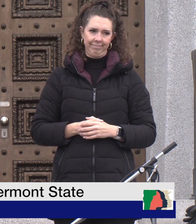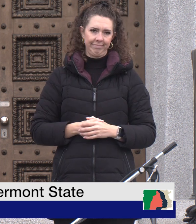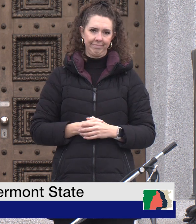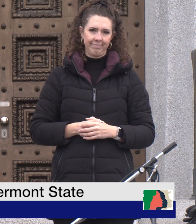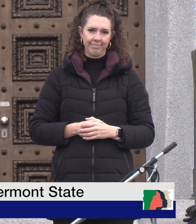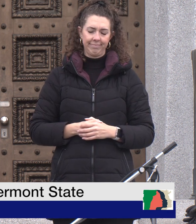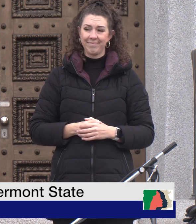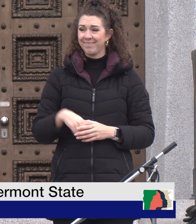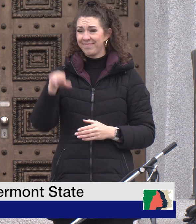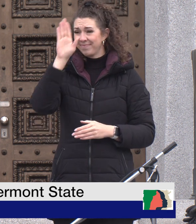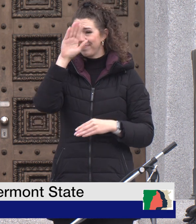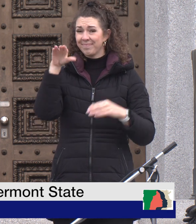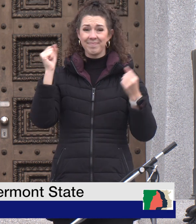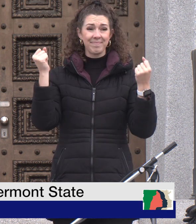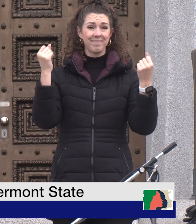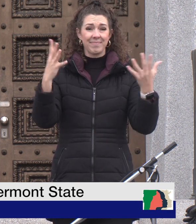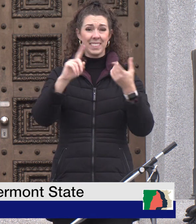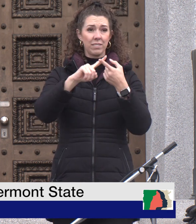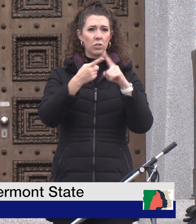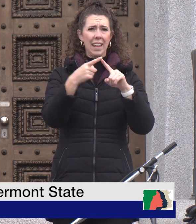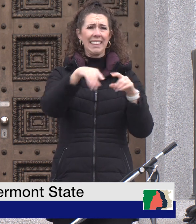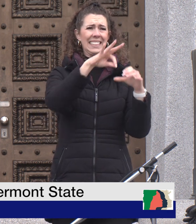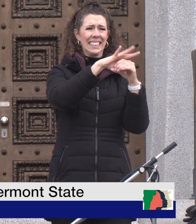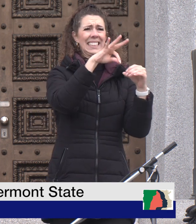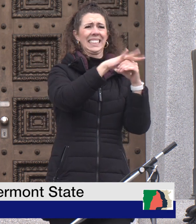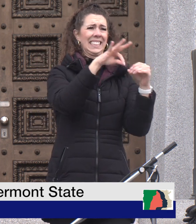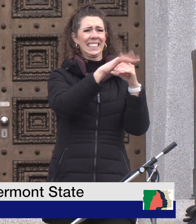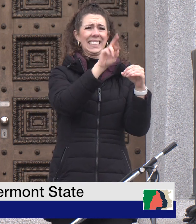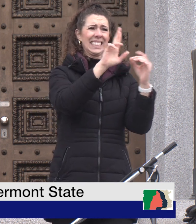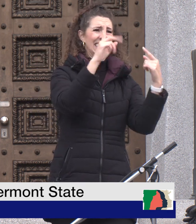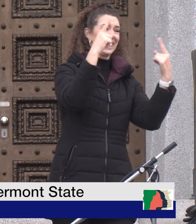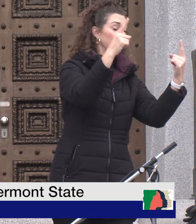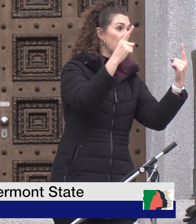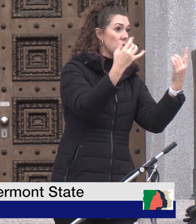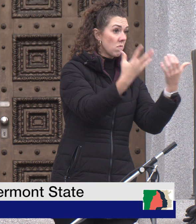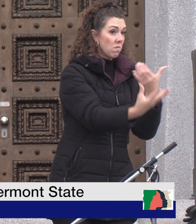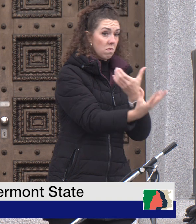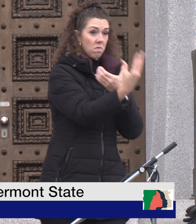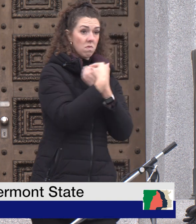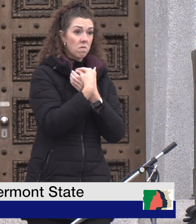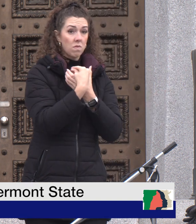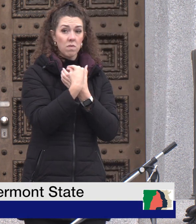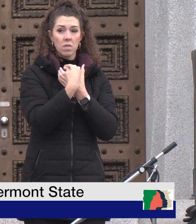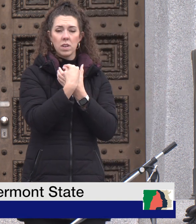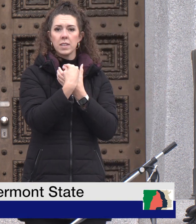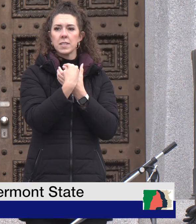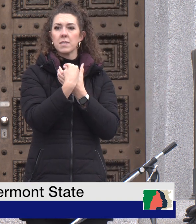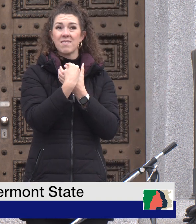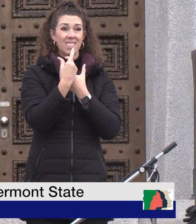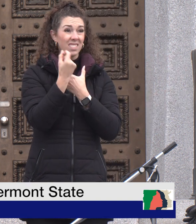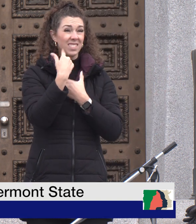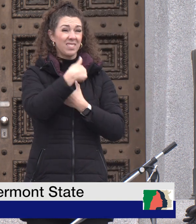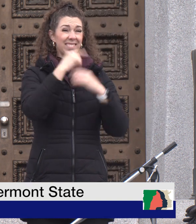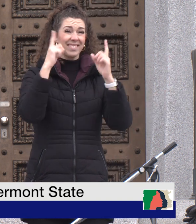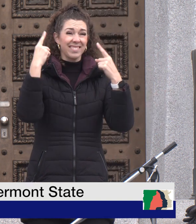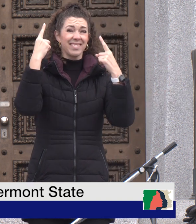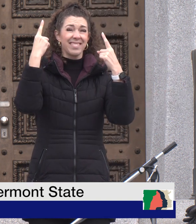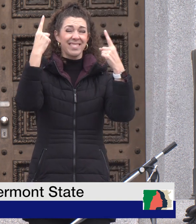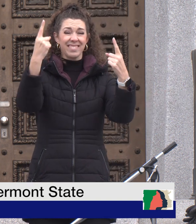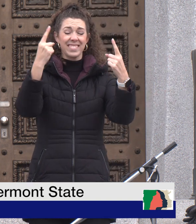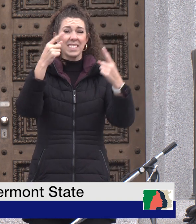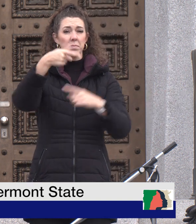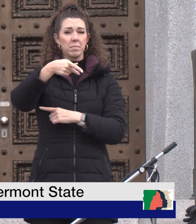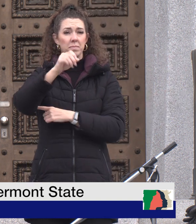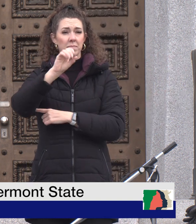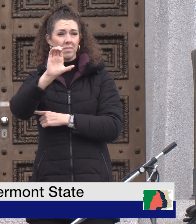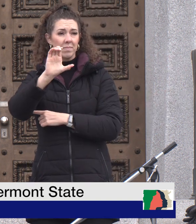who chose, who voted Republican and have now decided that they want to join this fight that we have carried on our backs as women of